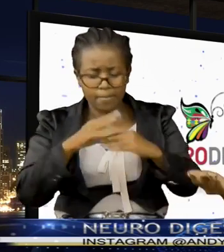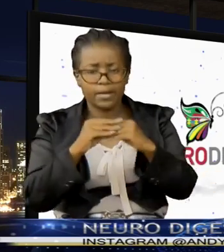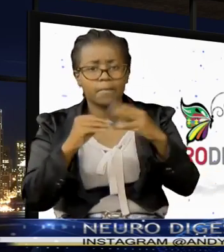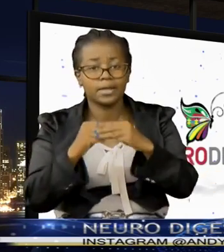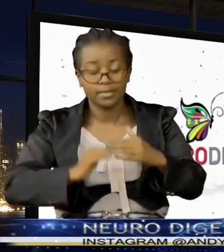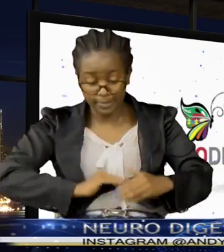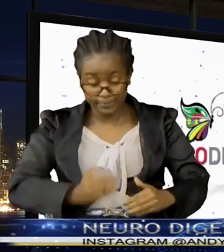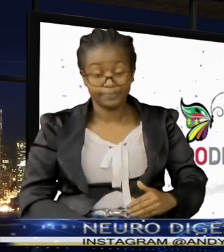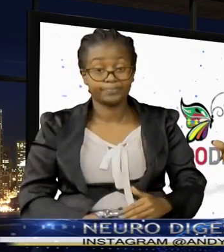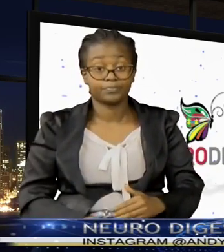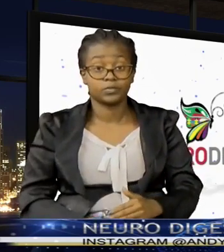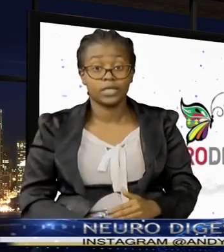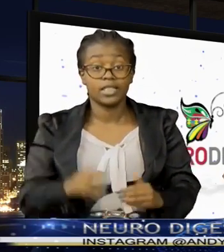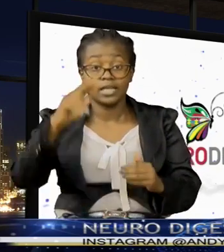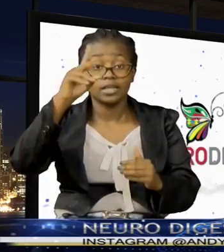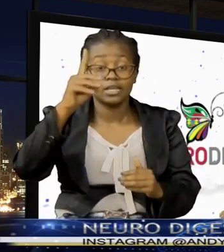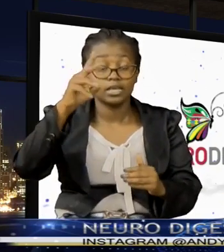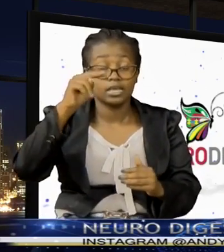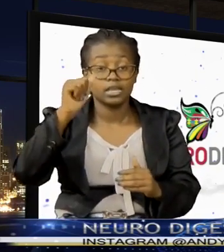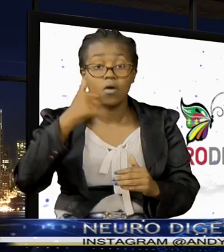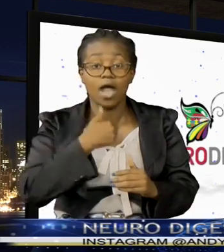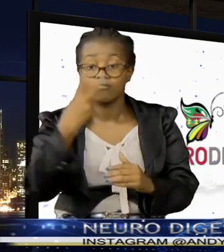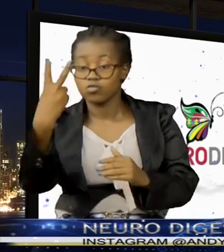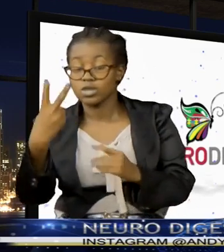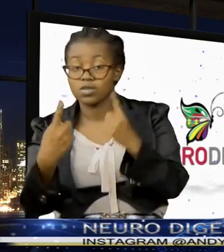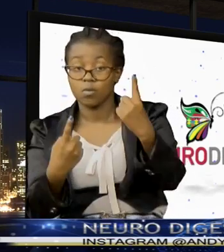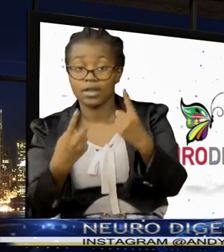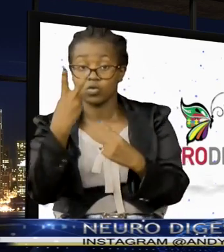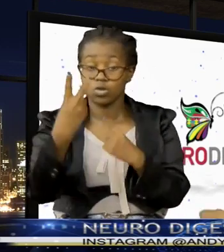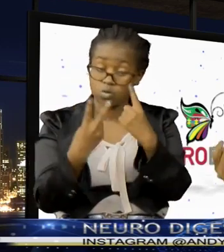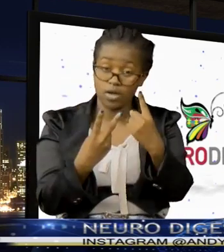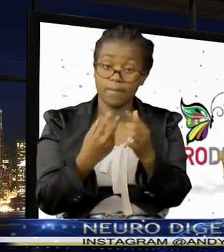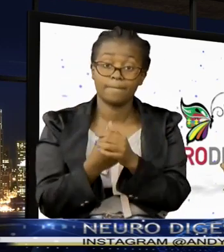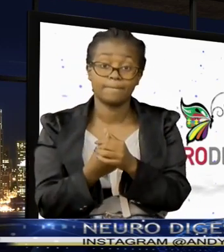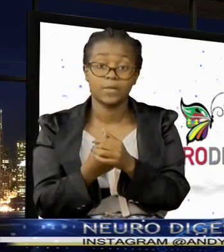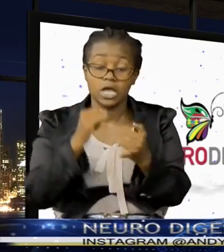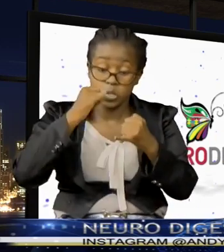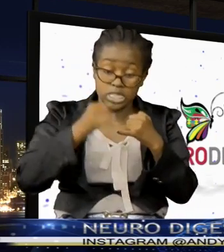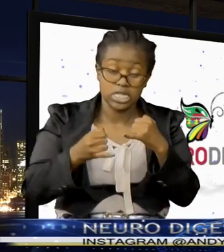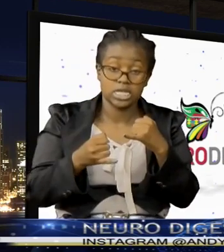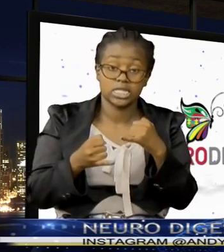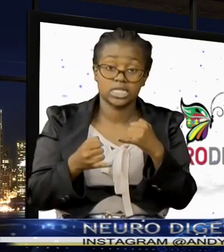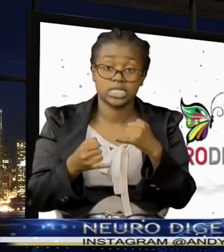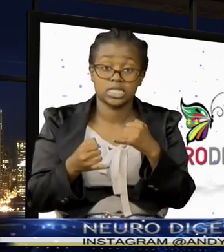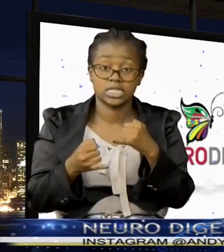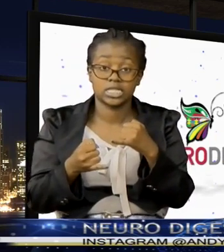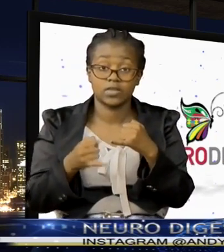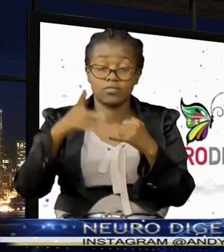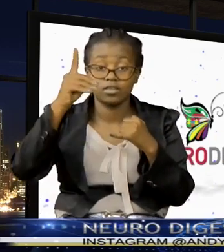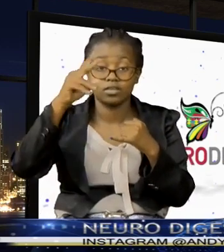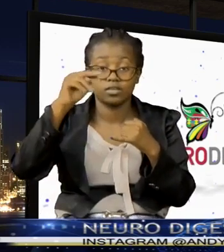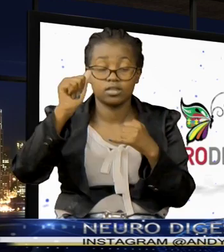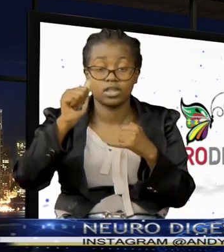of the father and the mother, we always have 21. When the last section of the DNA